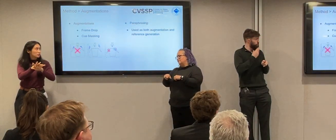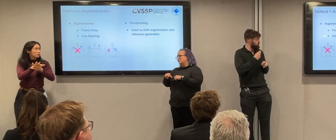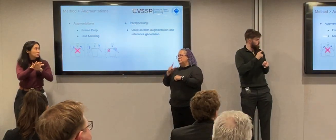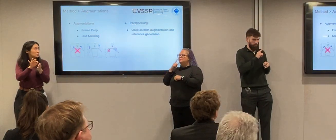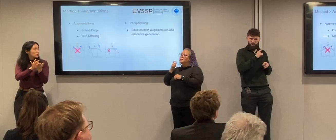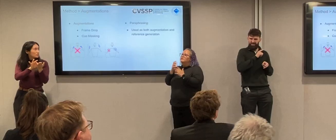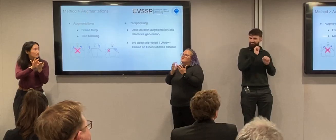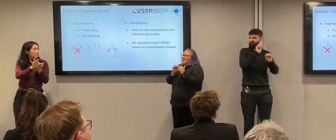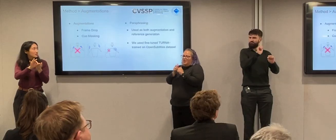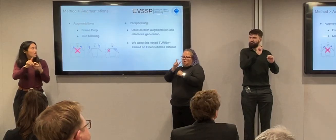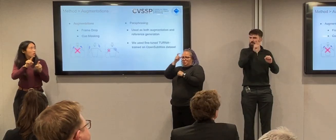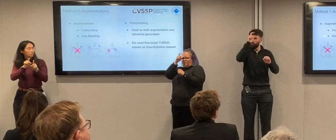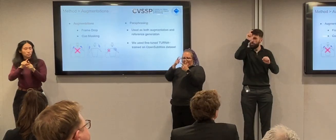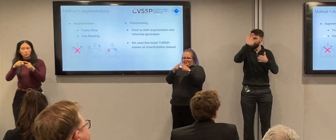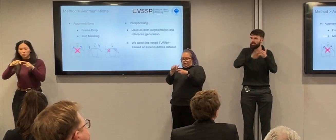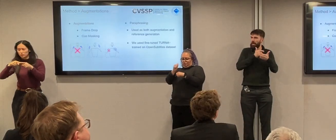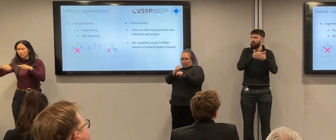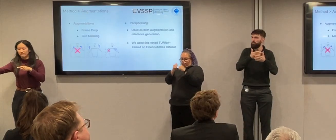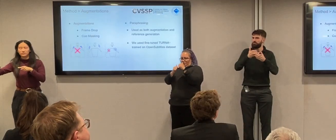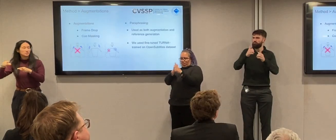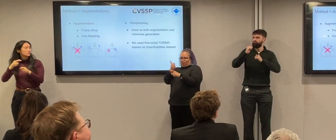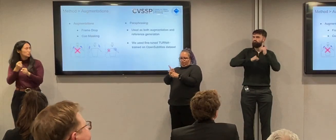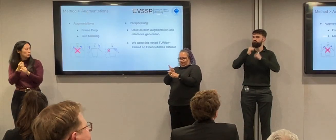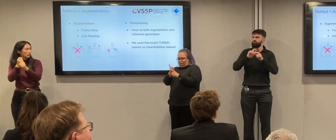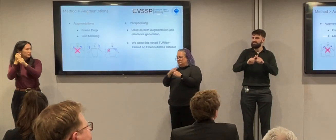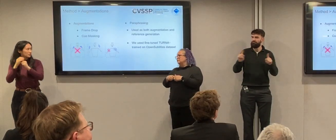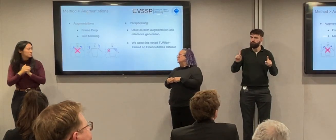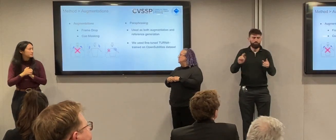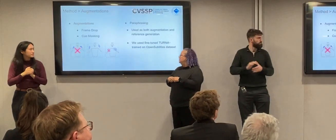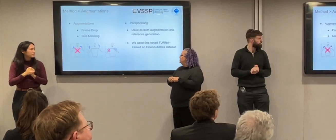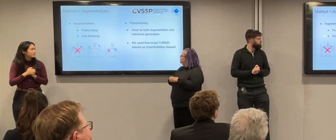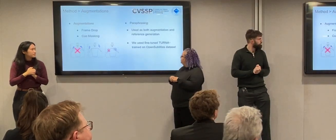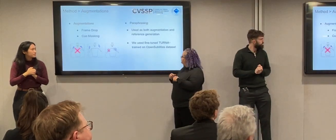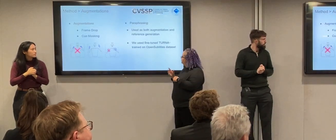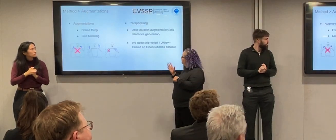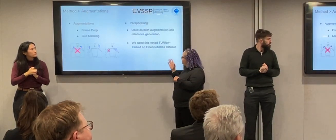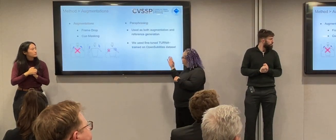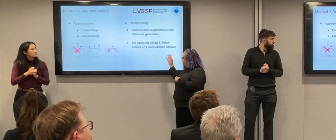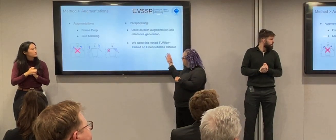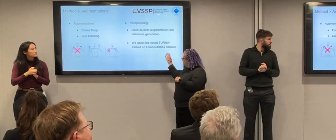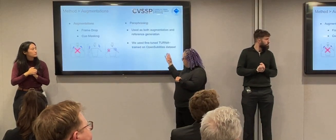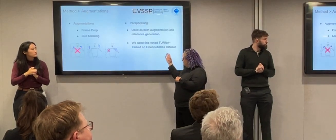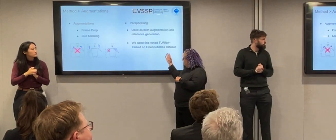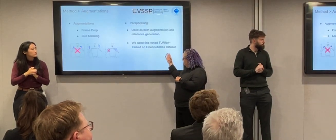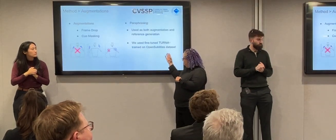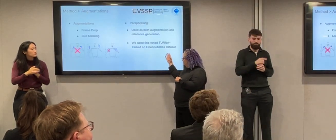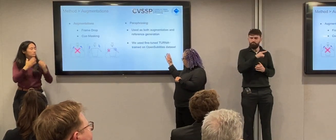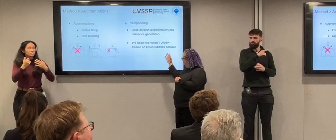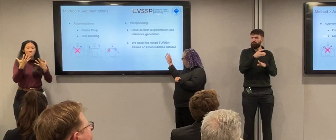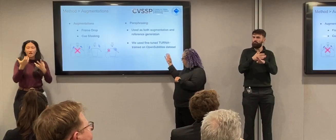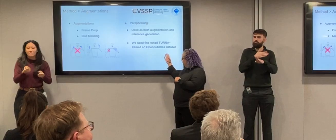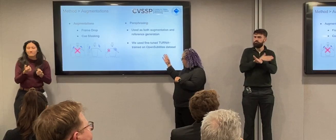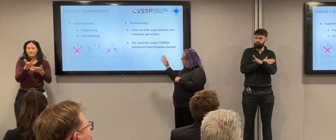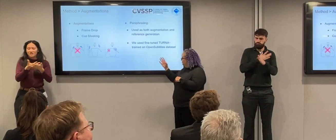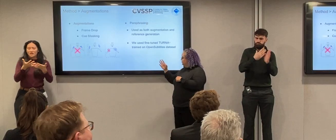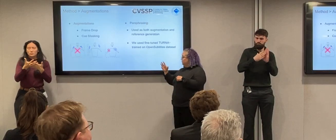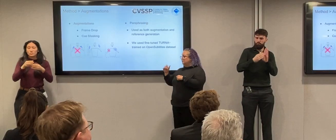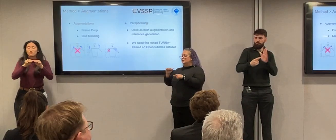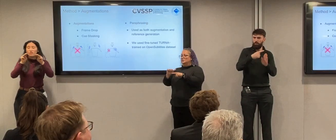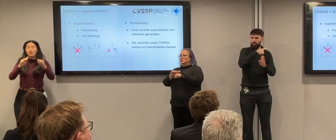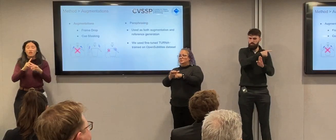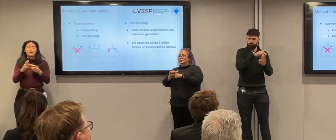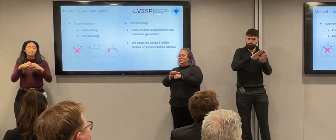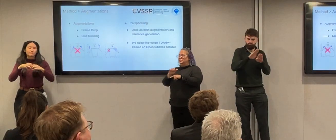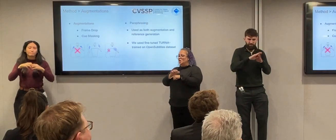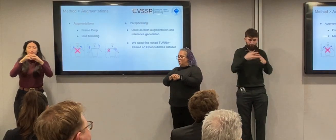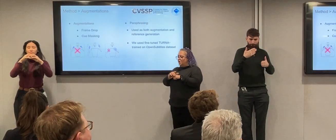of Turkish language. For this, we fine-tuned a pre-trained language model, which is specifically trained on